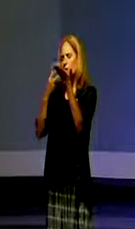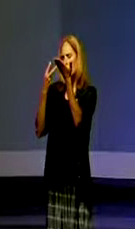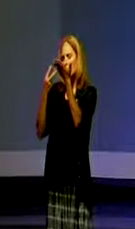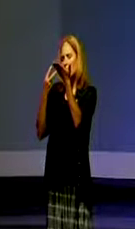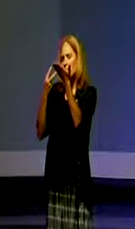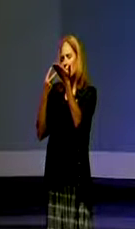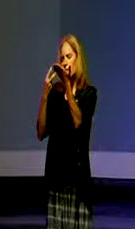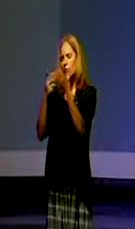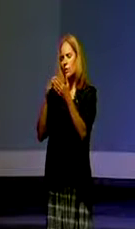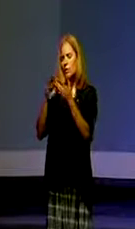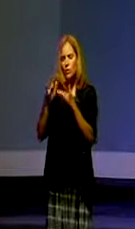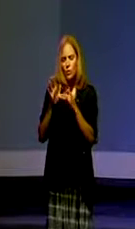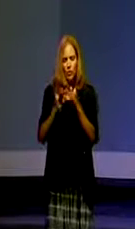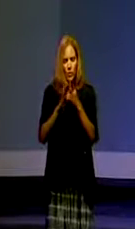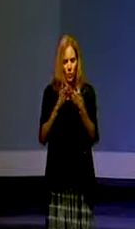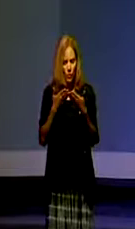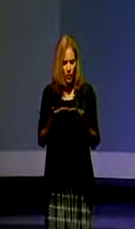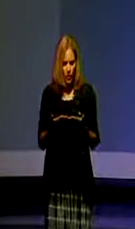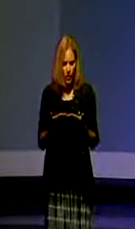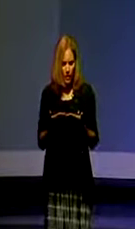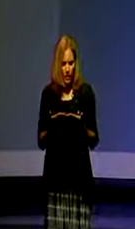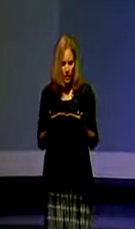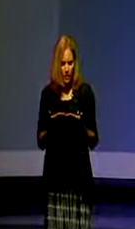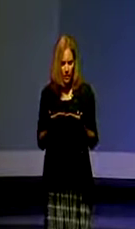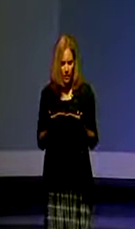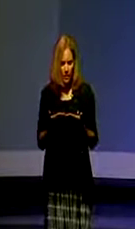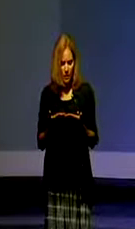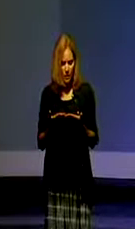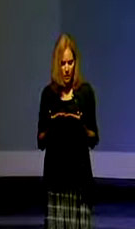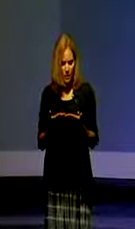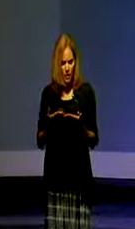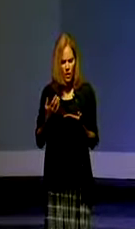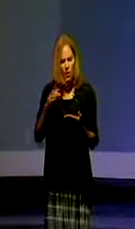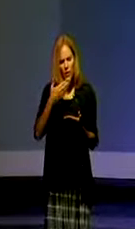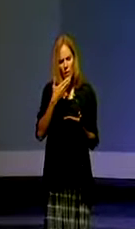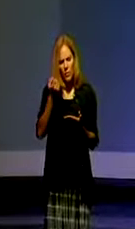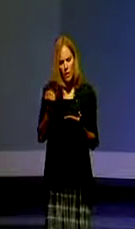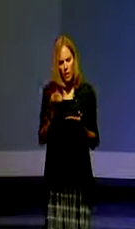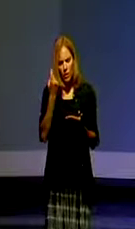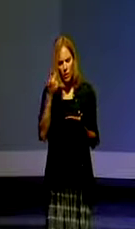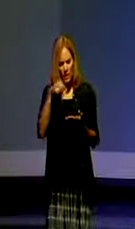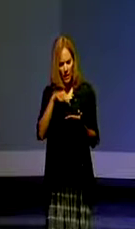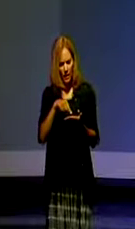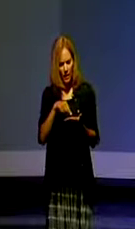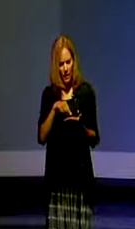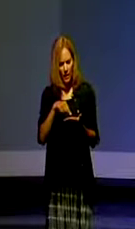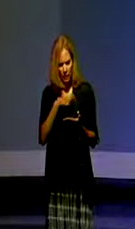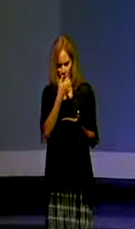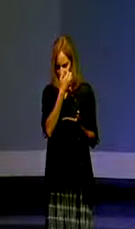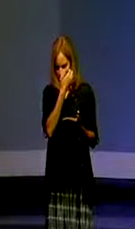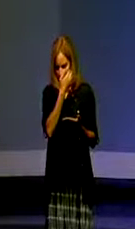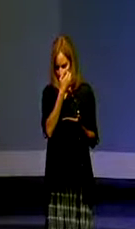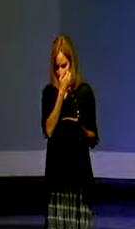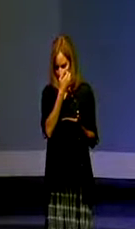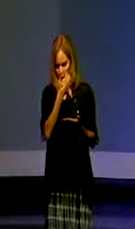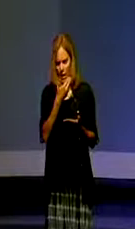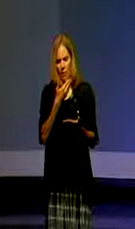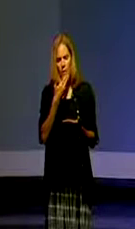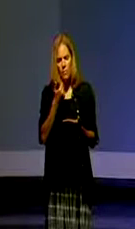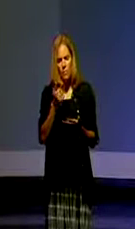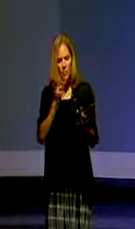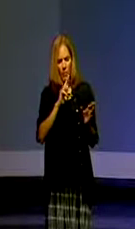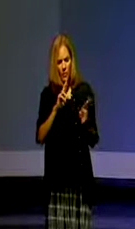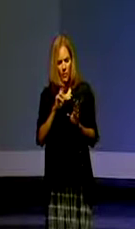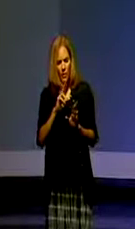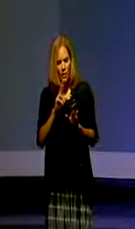to open up your word so we can better understand it, be better equipped to go out